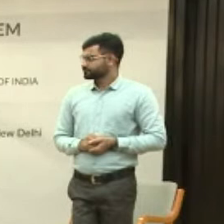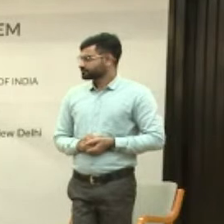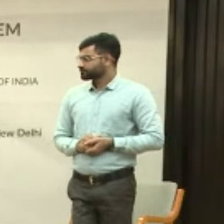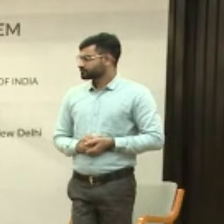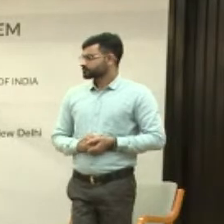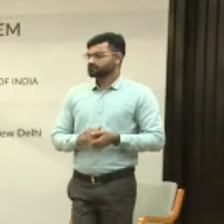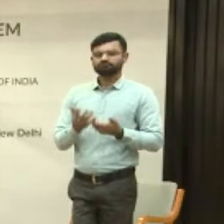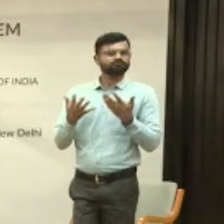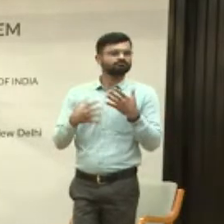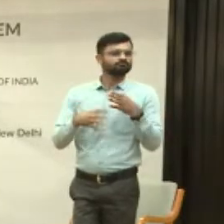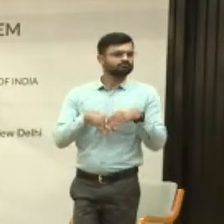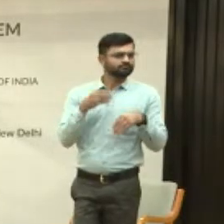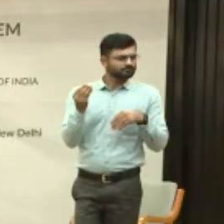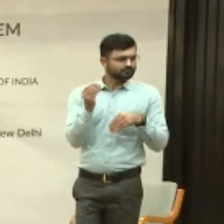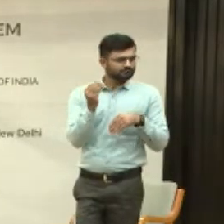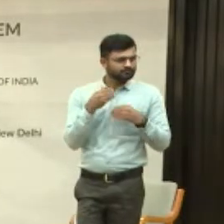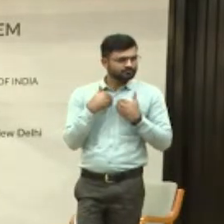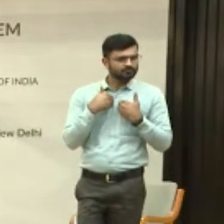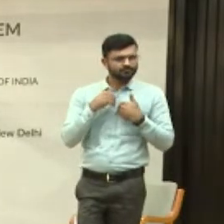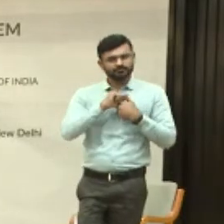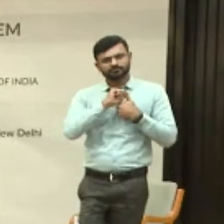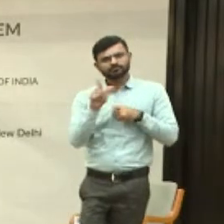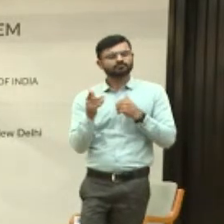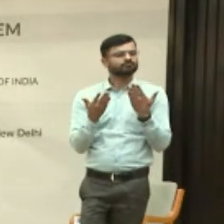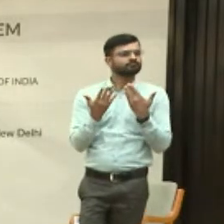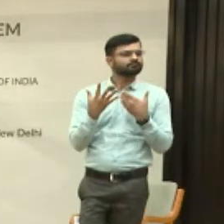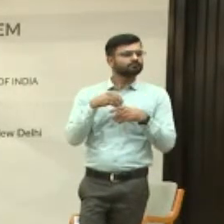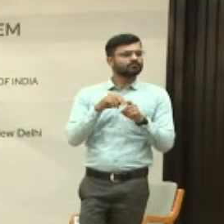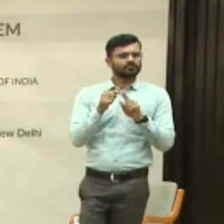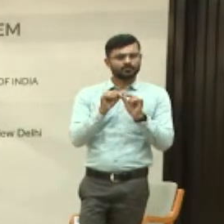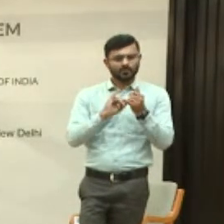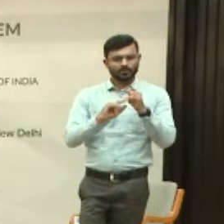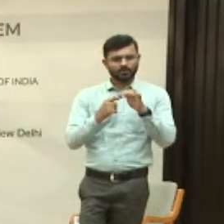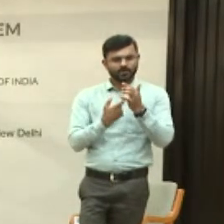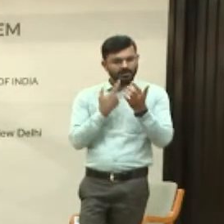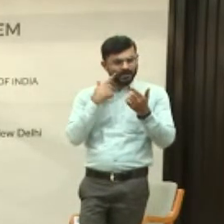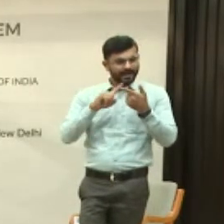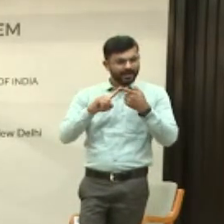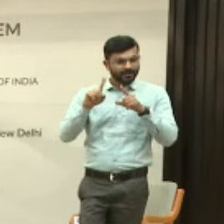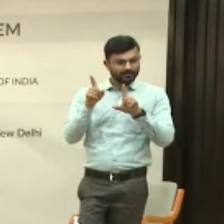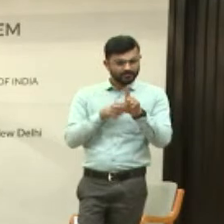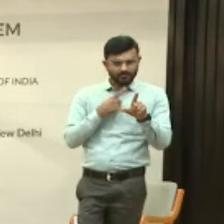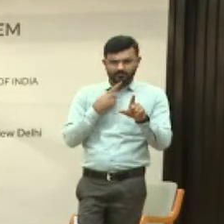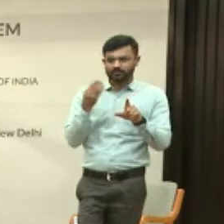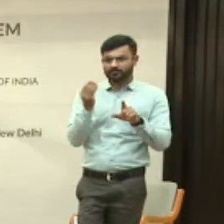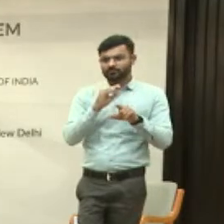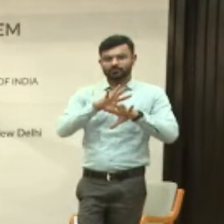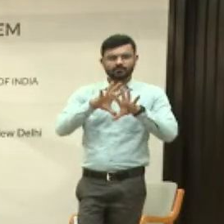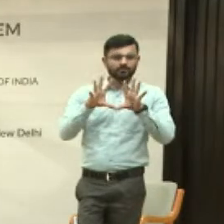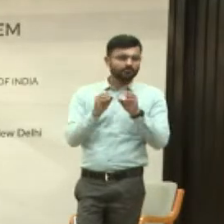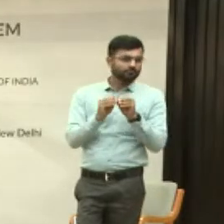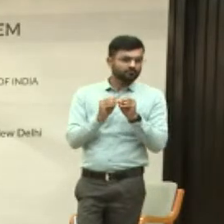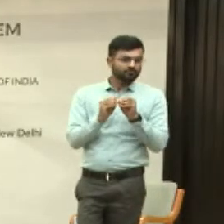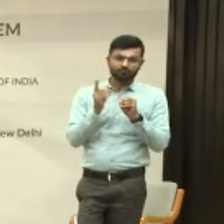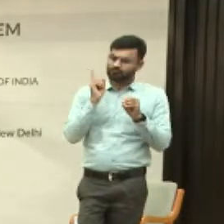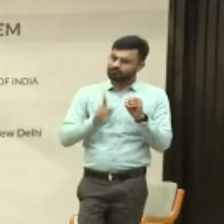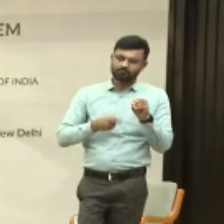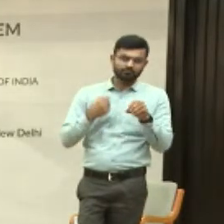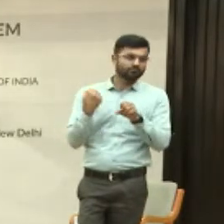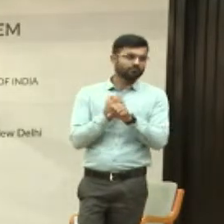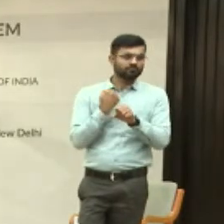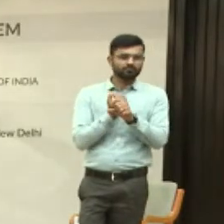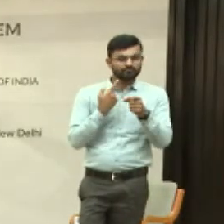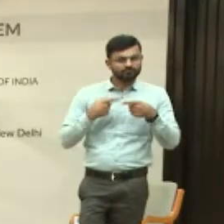is something we owe posterity. It is something that all of us should work